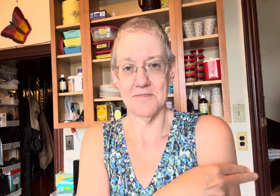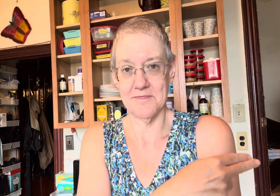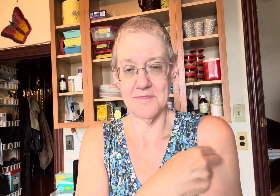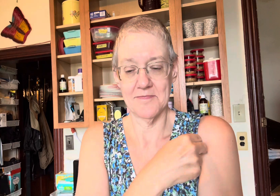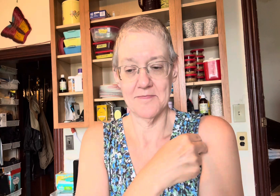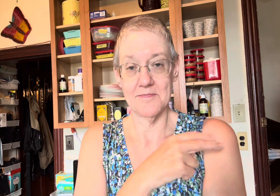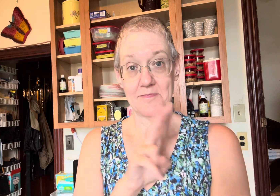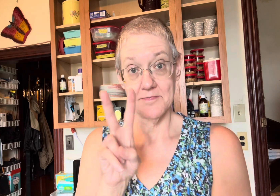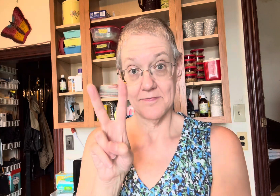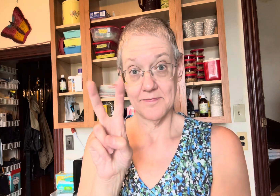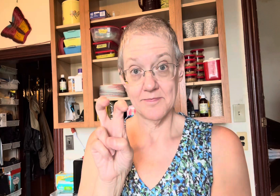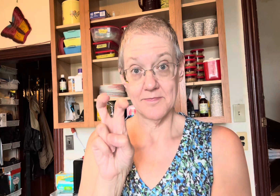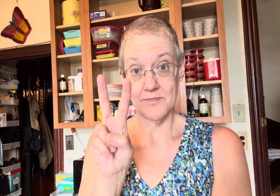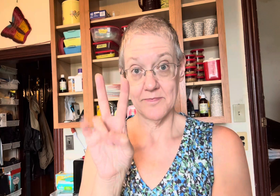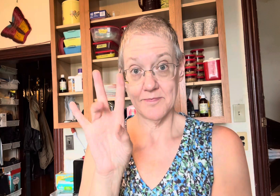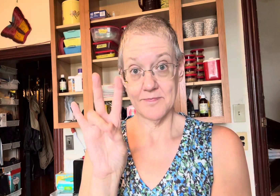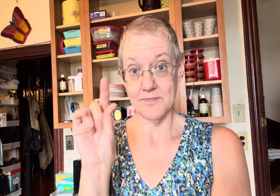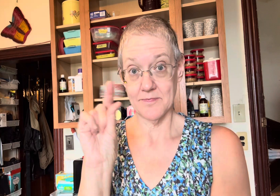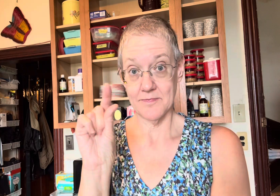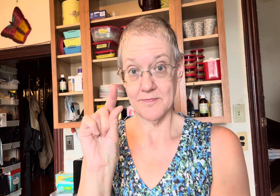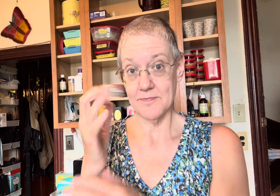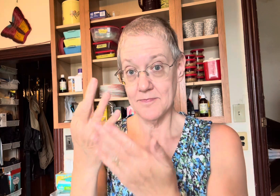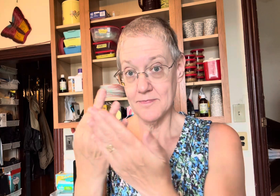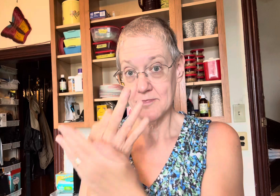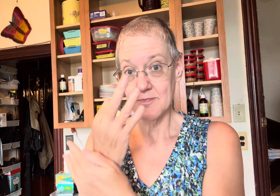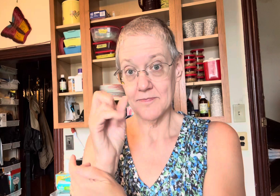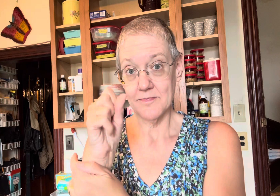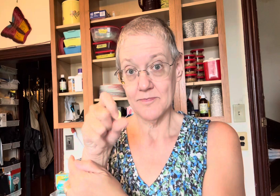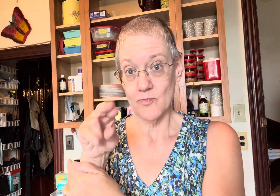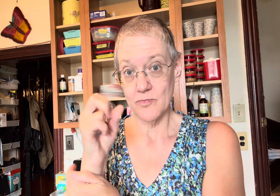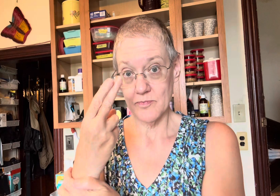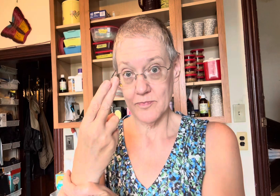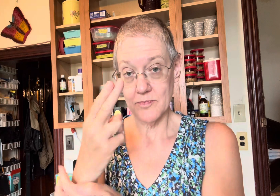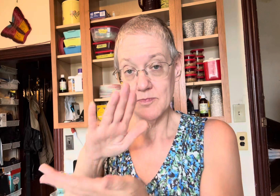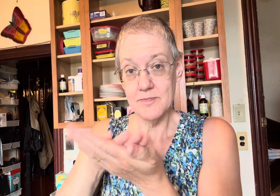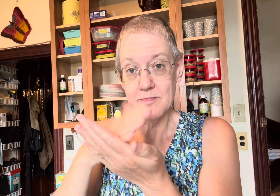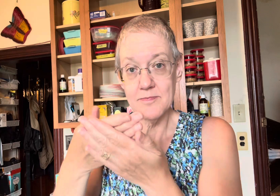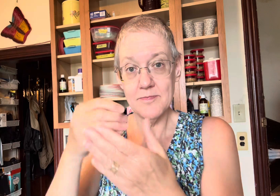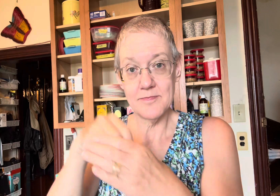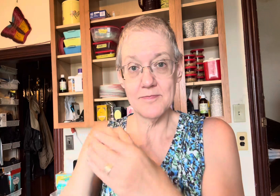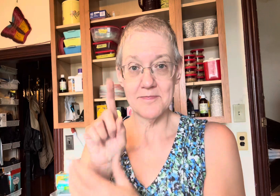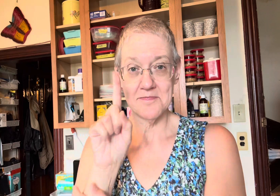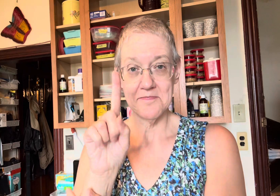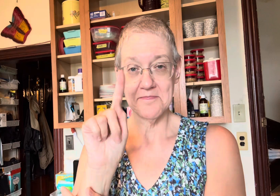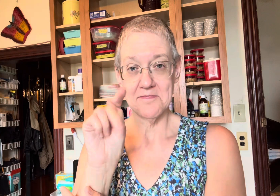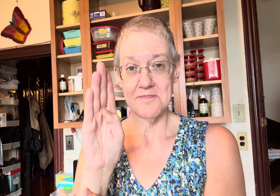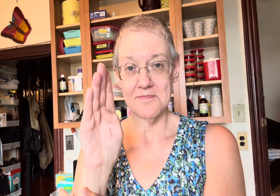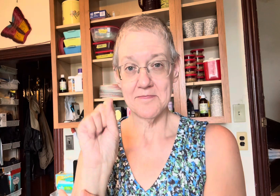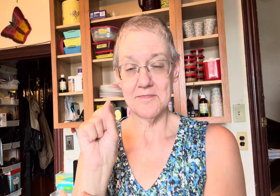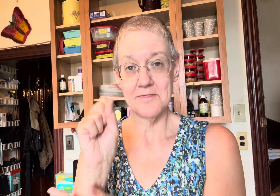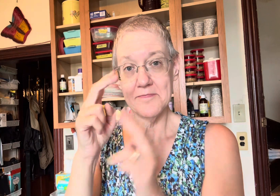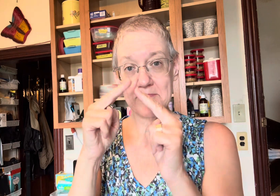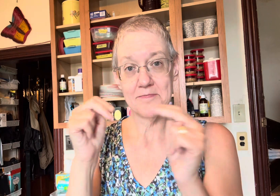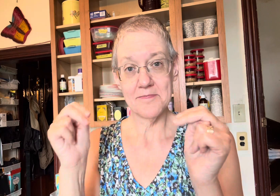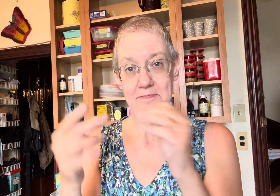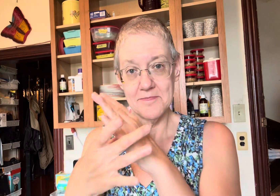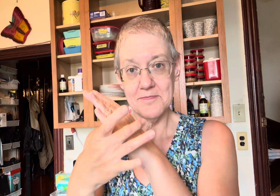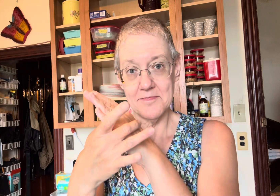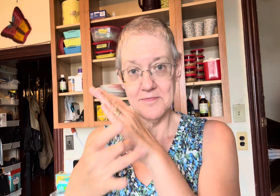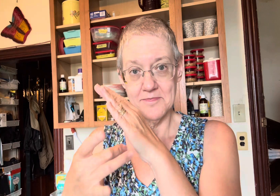together before the hospital. So each serving is 227 grams of fresh summer squash,